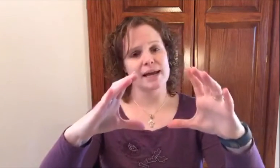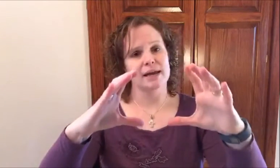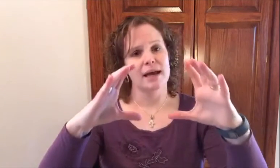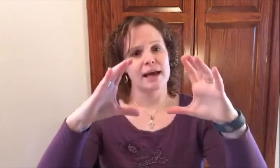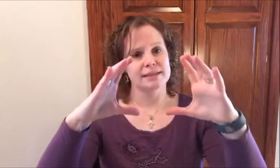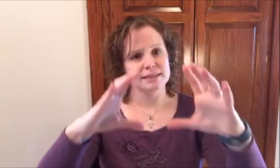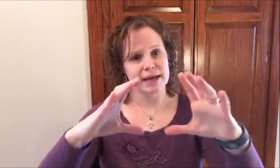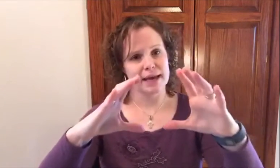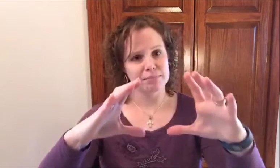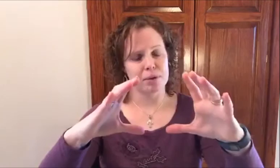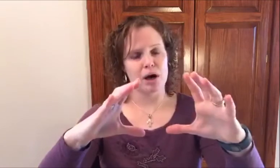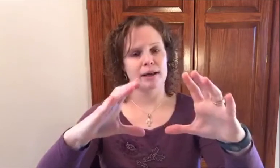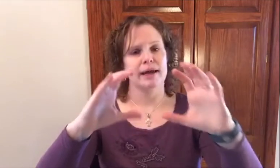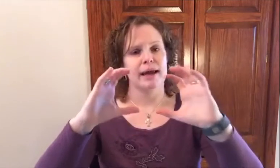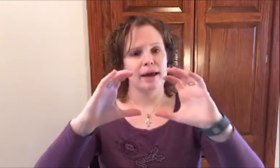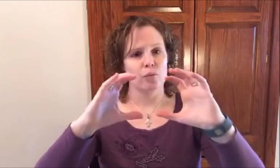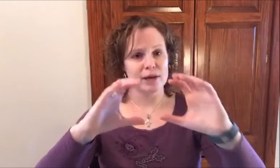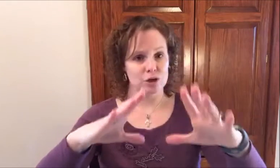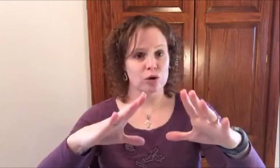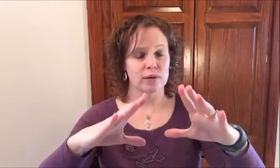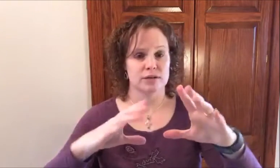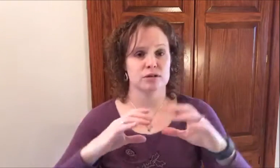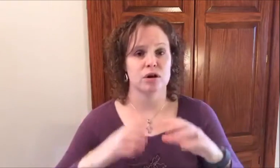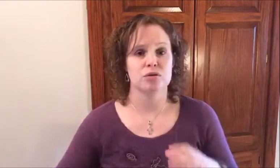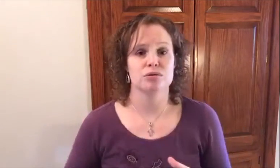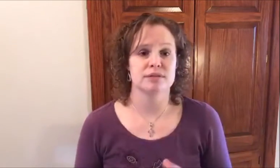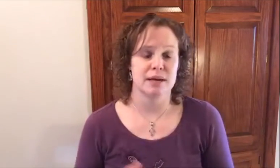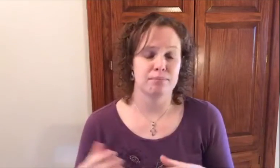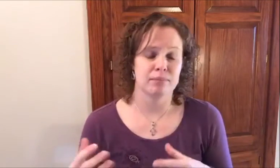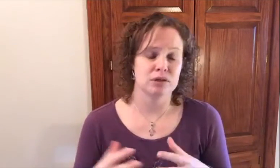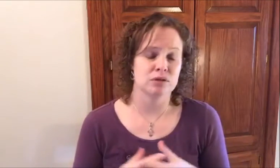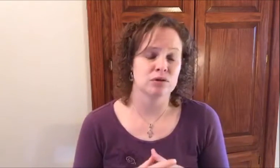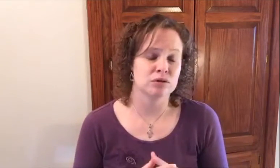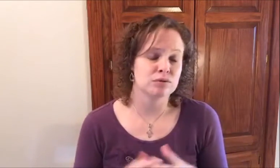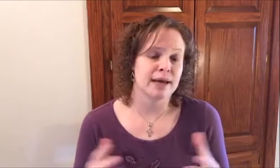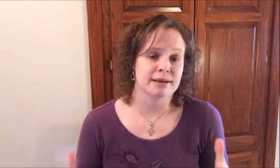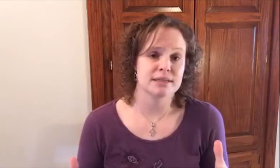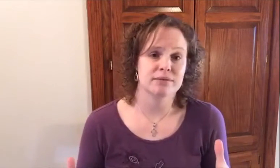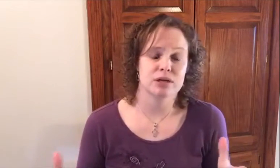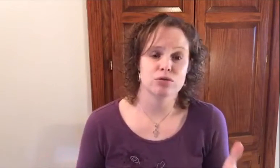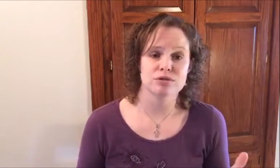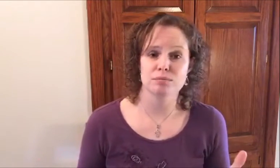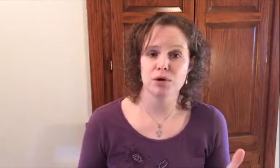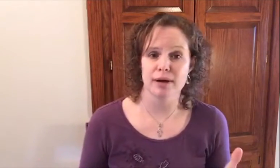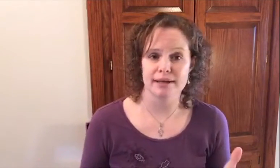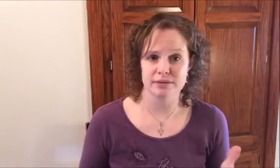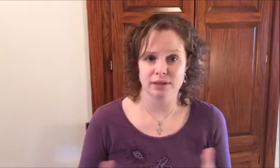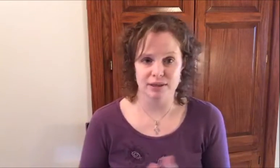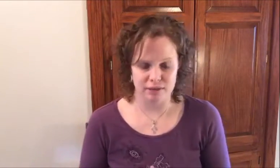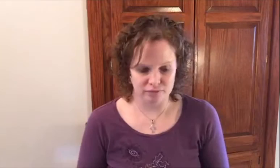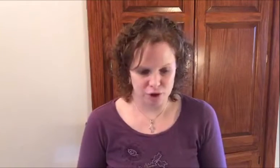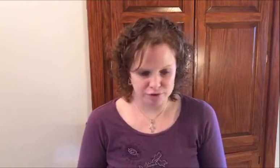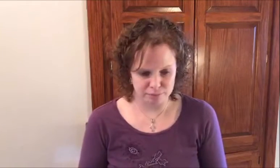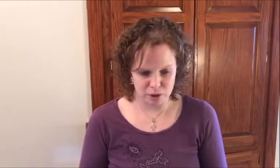say and sign ball when you're going to go do an activity, a gross motor activity that involves a